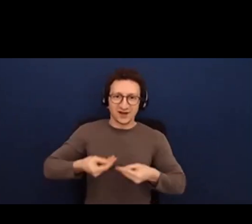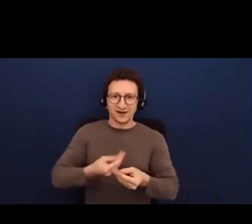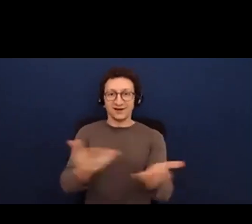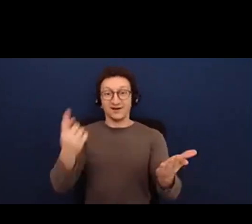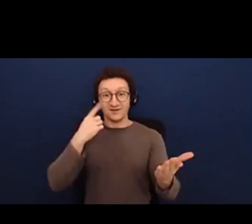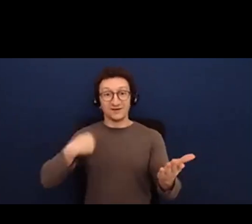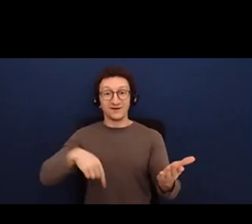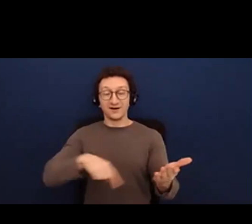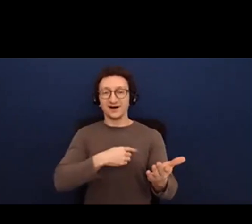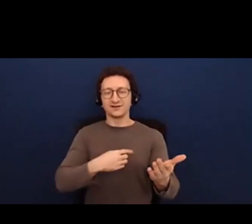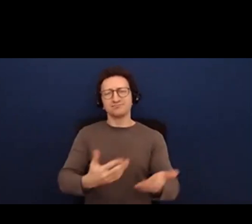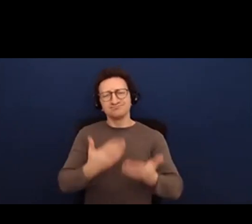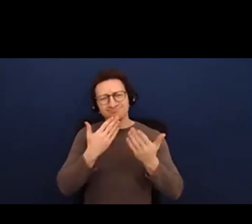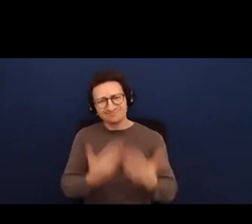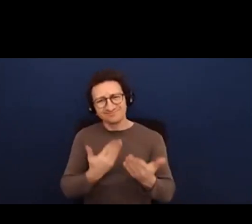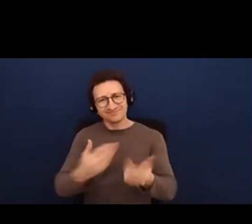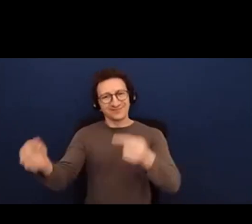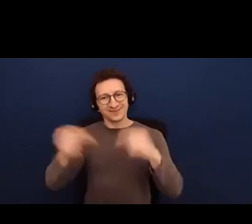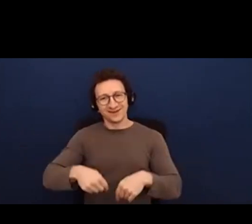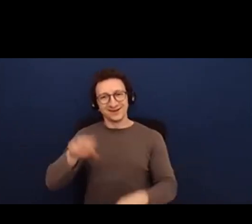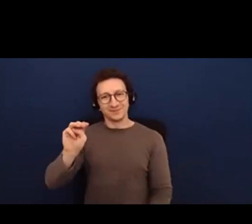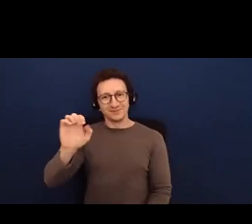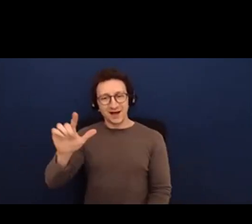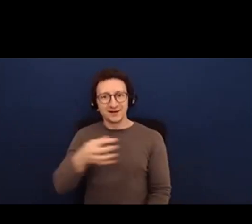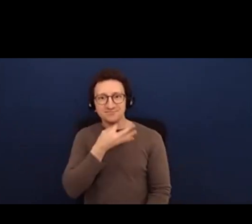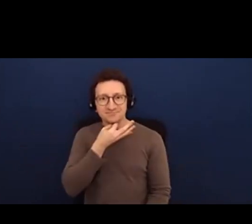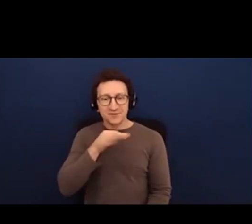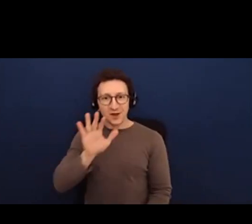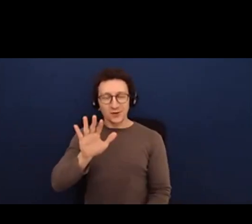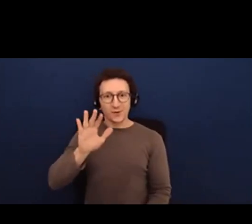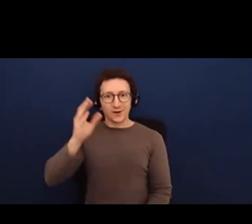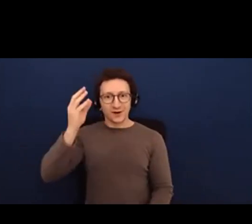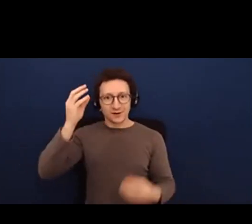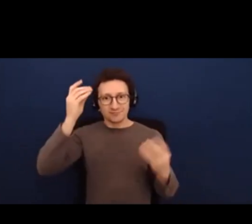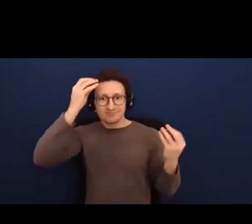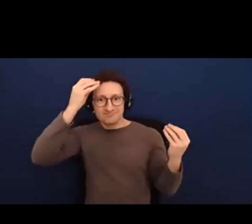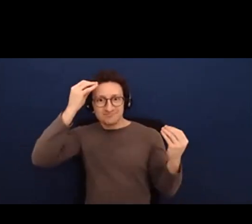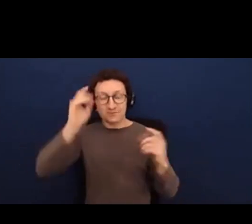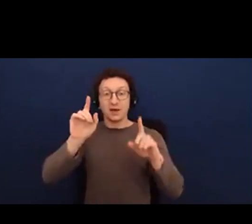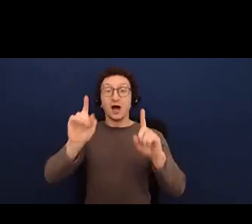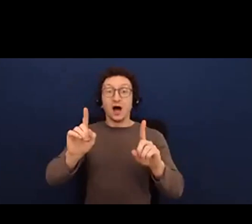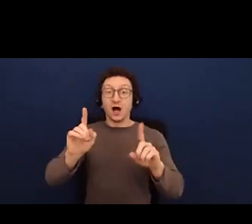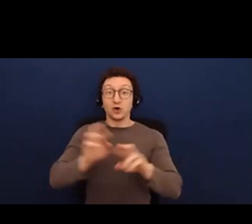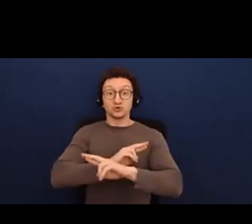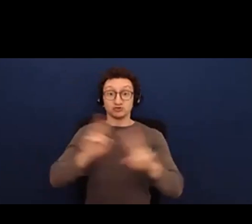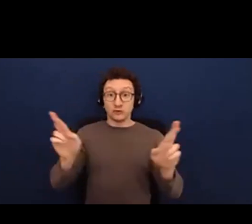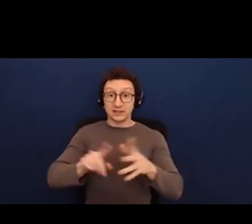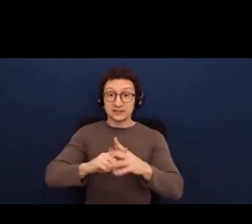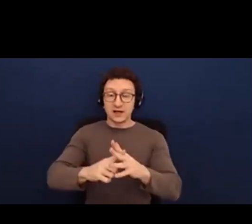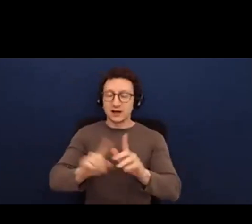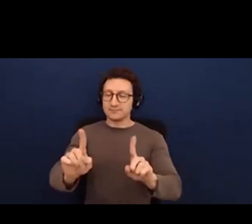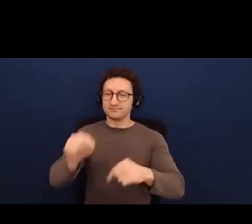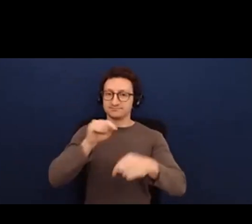to help us with those insights. Before I begin, let me just remind everybody,